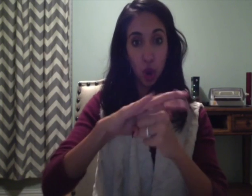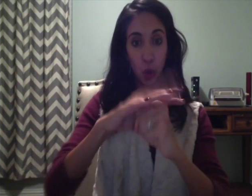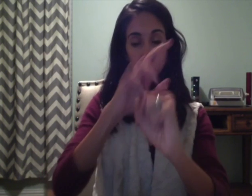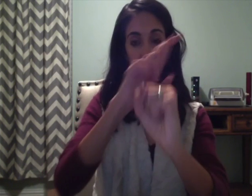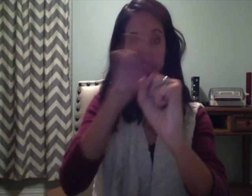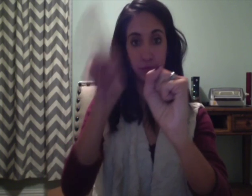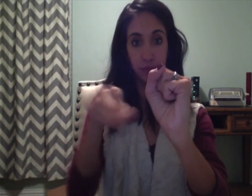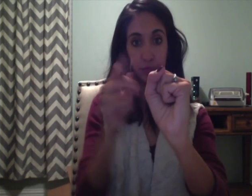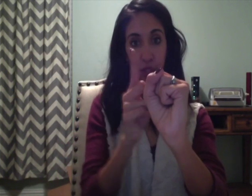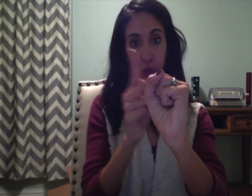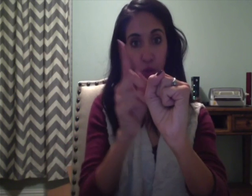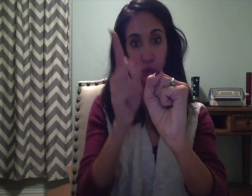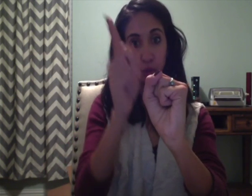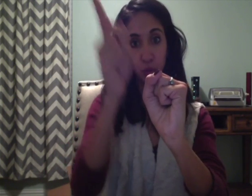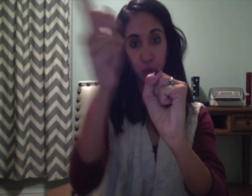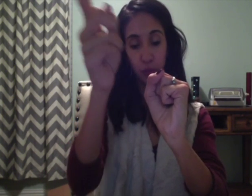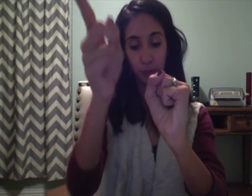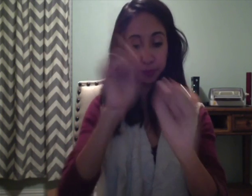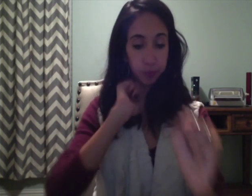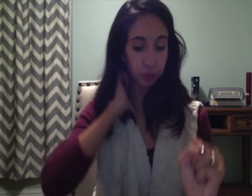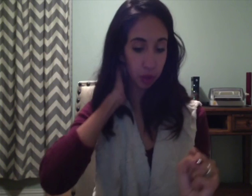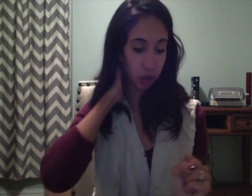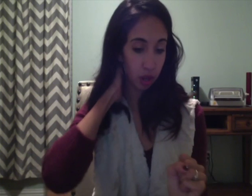zone. So it goes through.